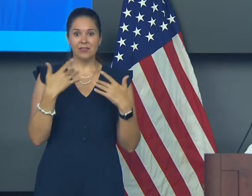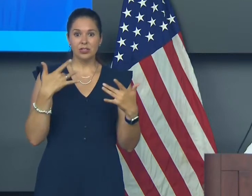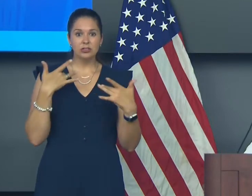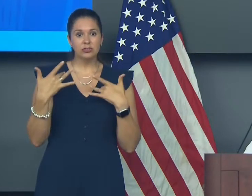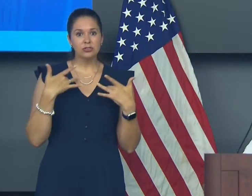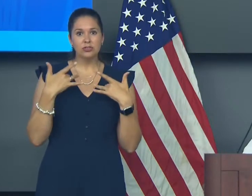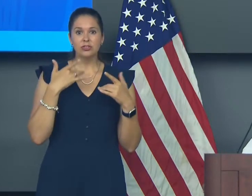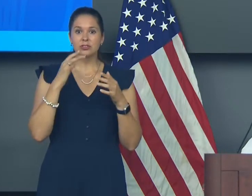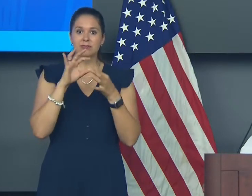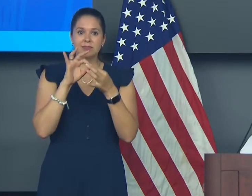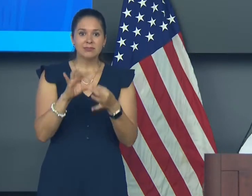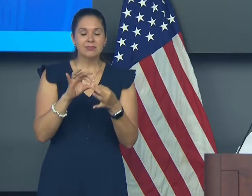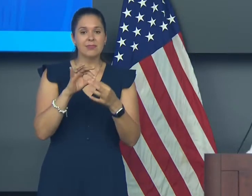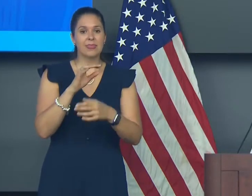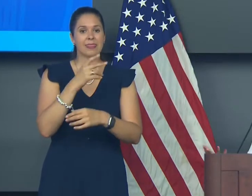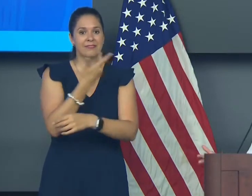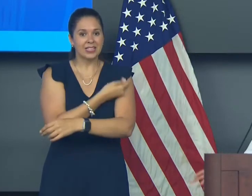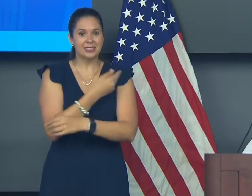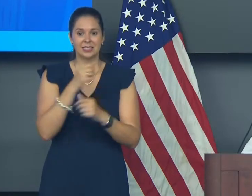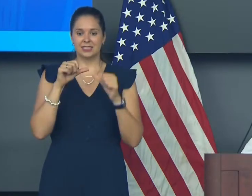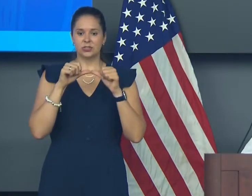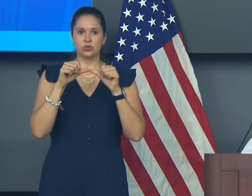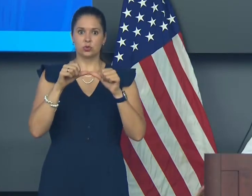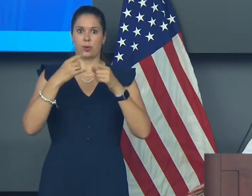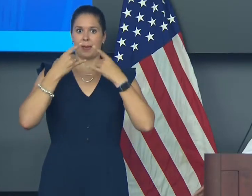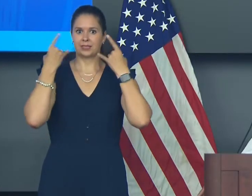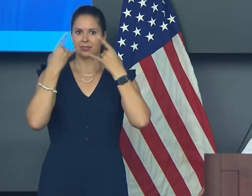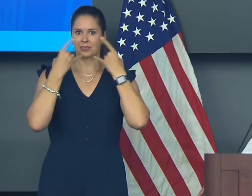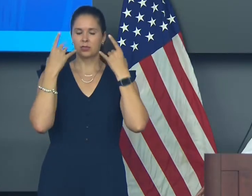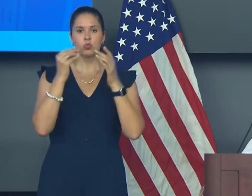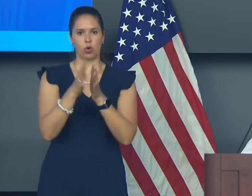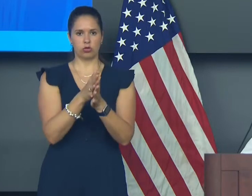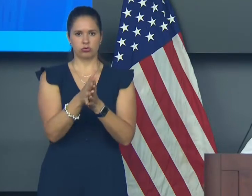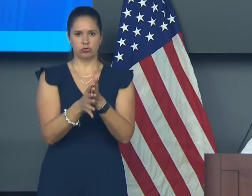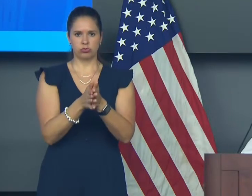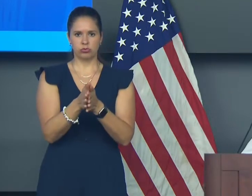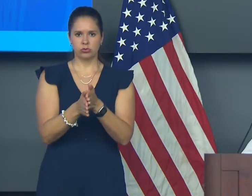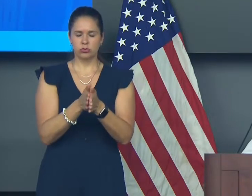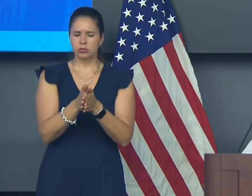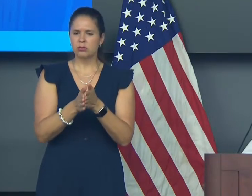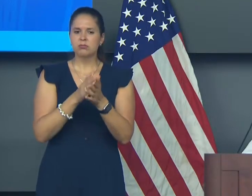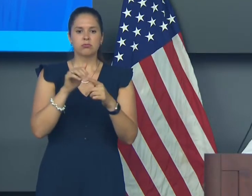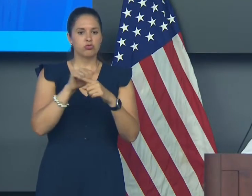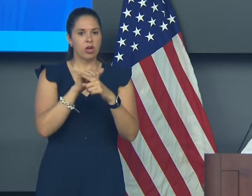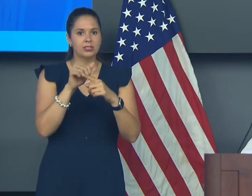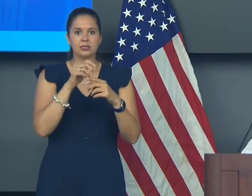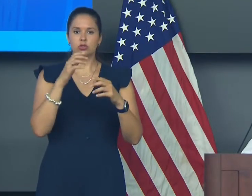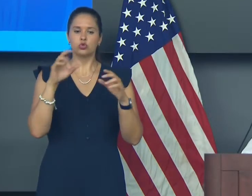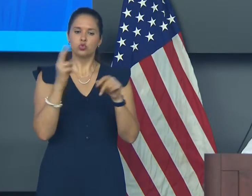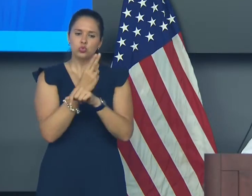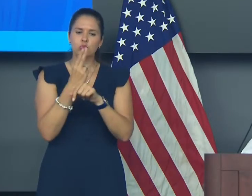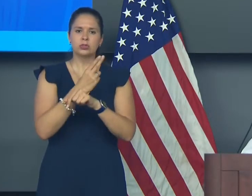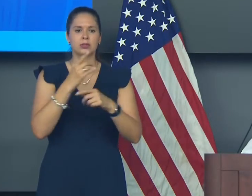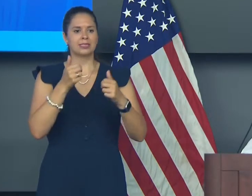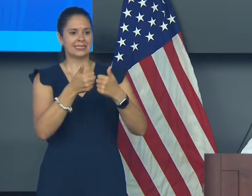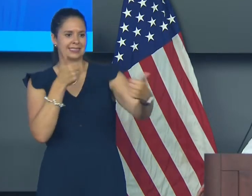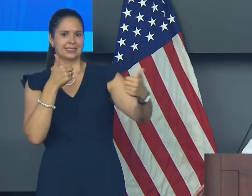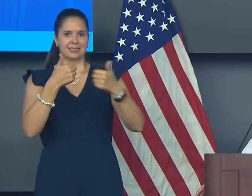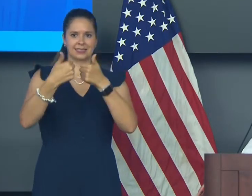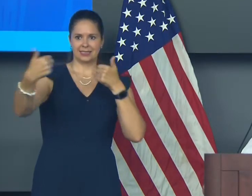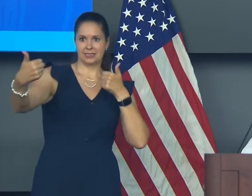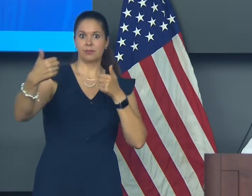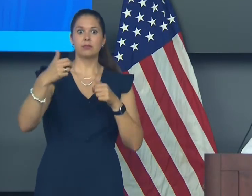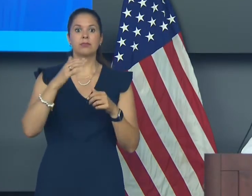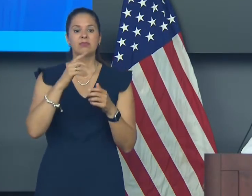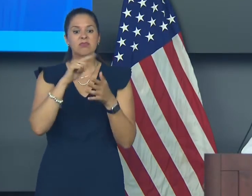about, you know, the vaccine, and continue to wear our masks and wash our hands, practice social distancing, all those things that have